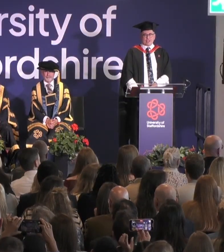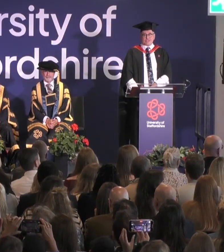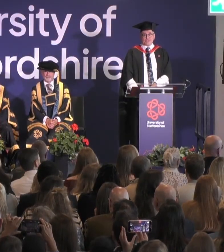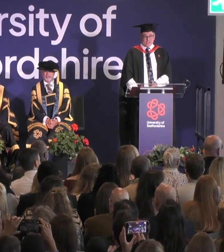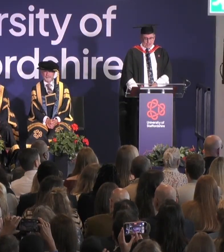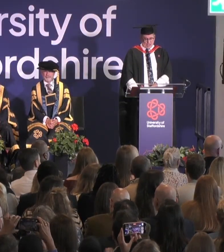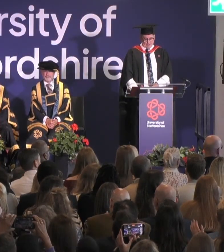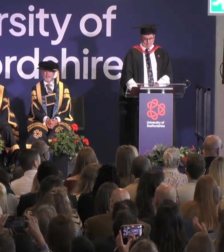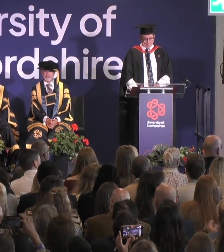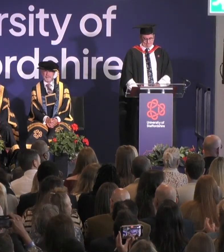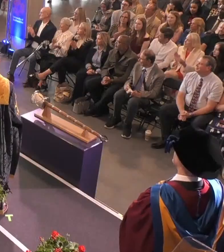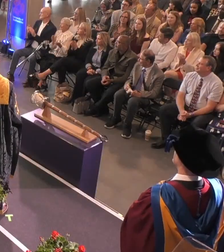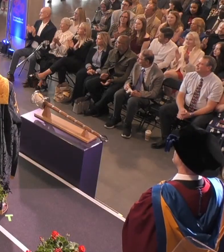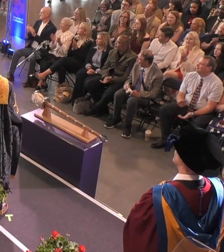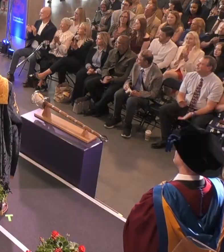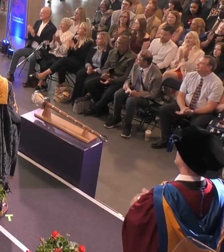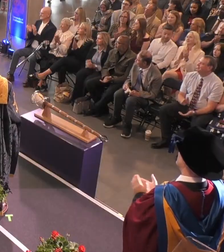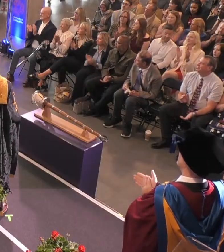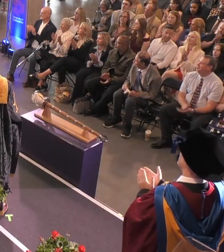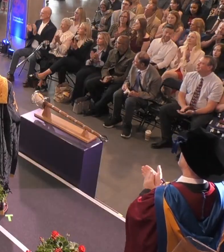Terry Lee Sr.